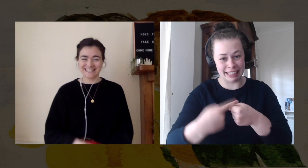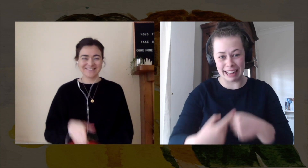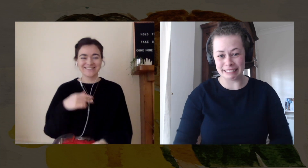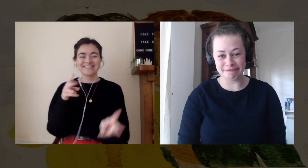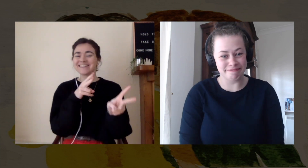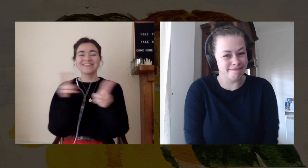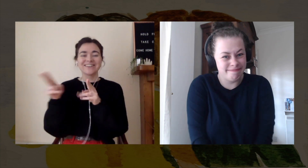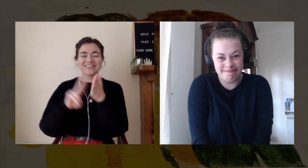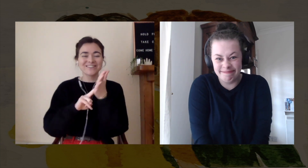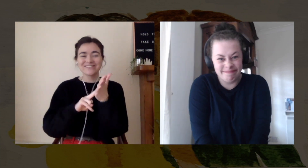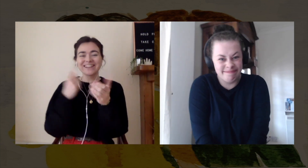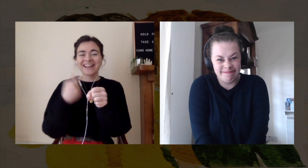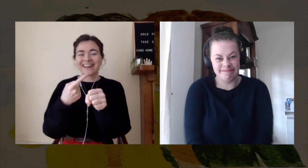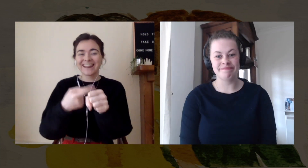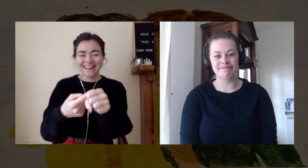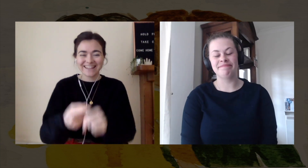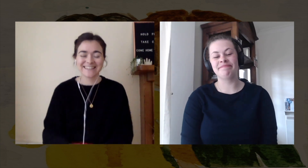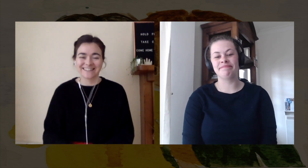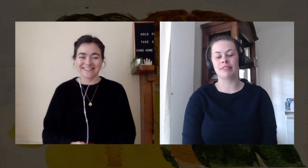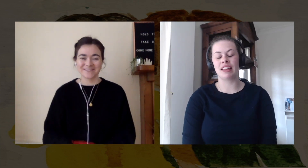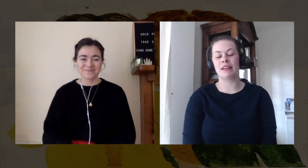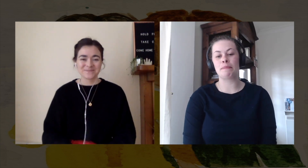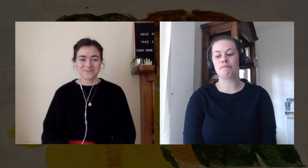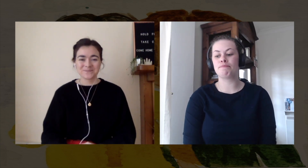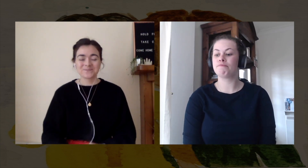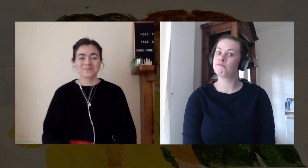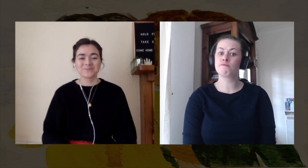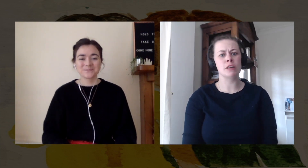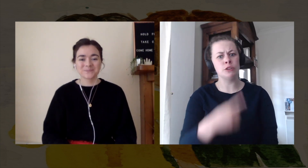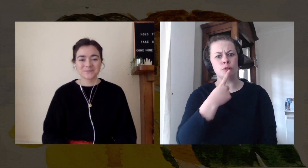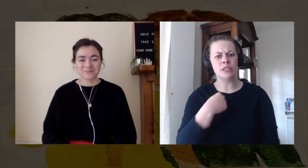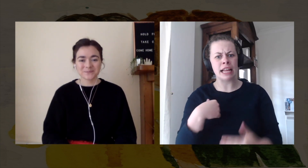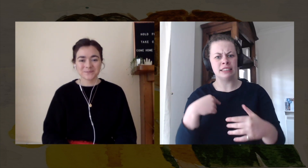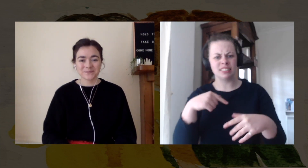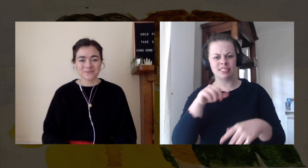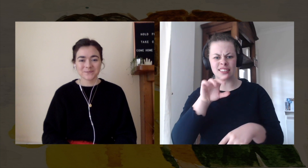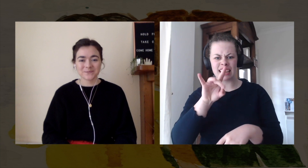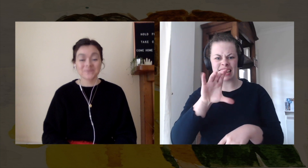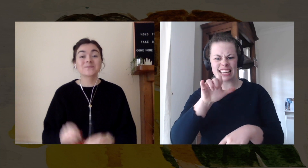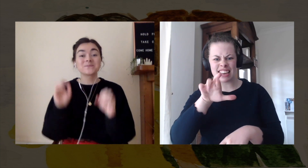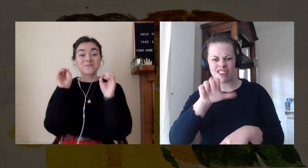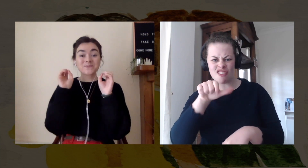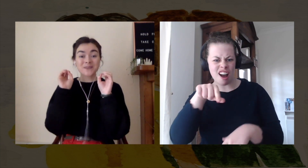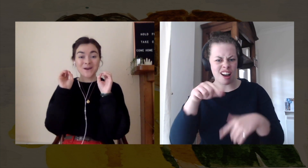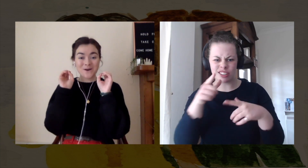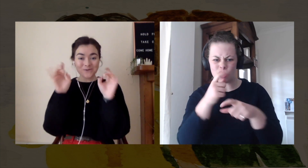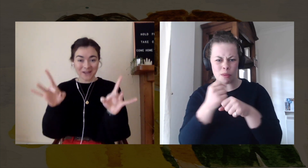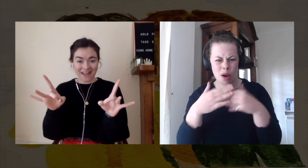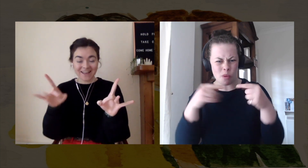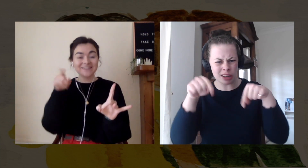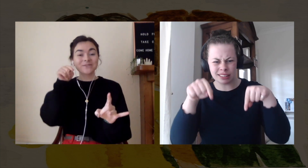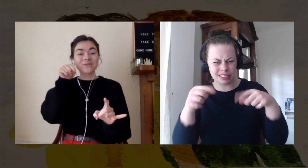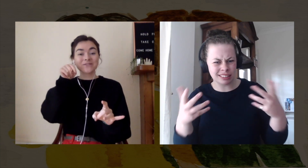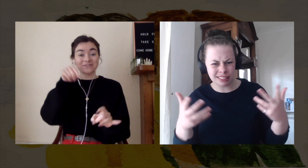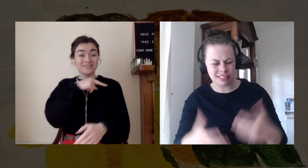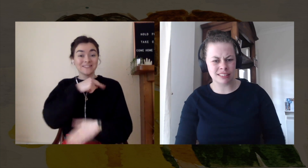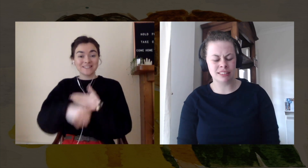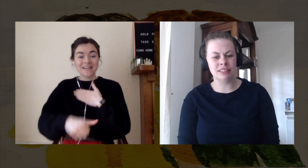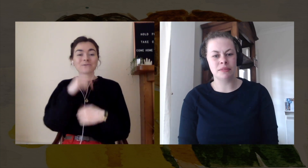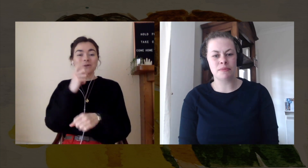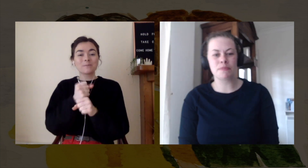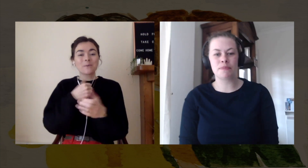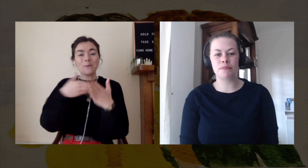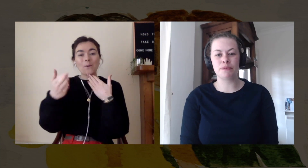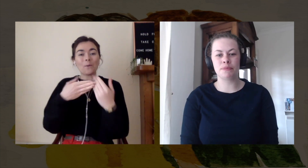on. So tell us about this episode, Ciara. Okay, on this episode, we are talking about what we think self-care